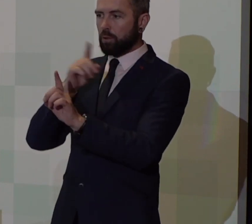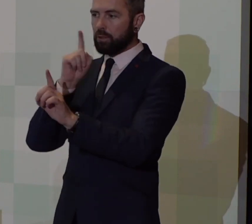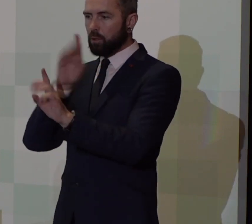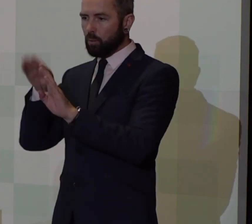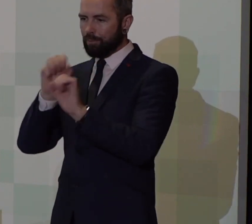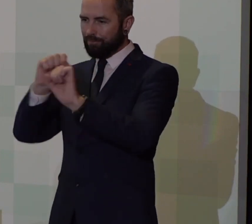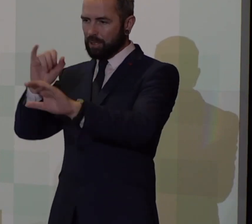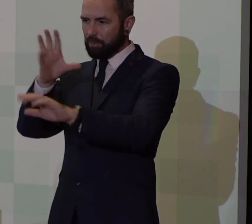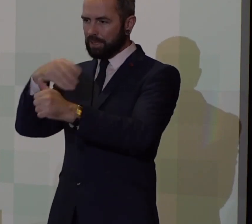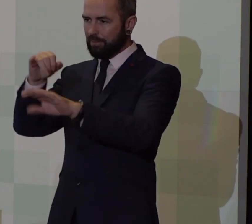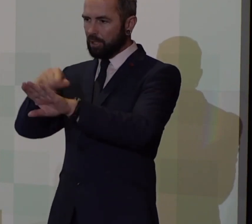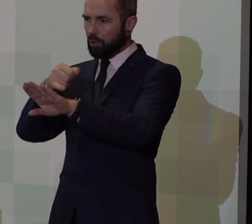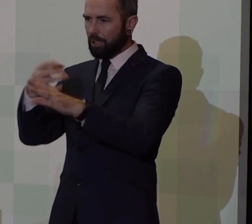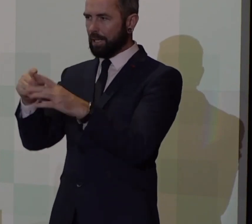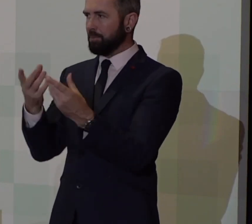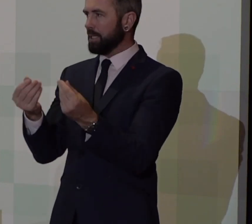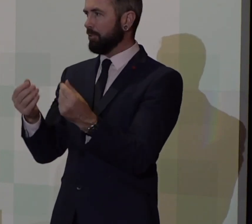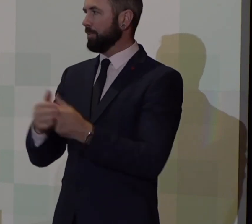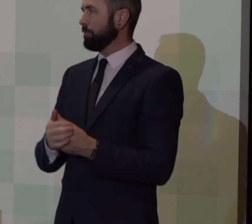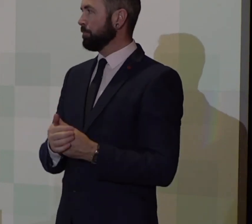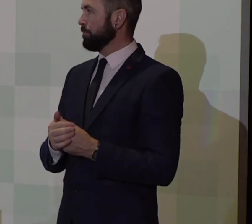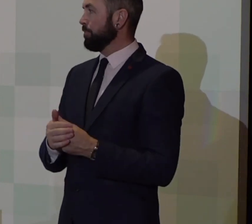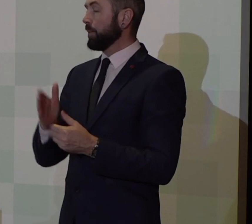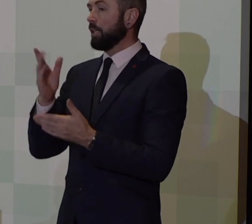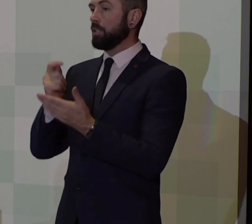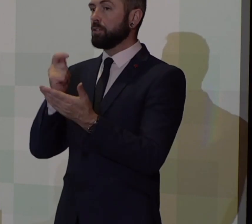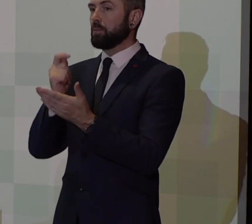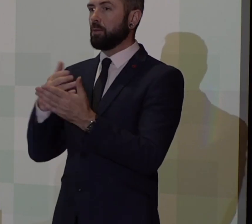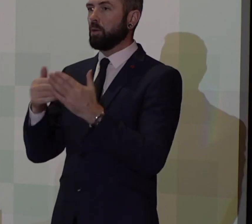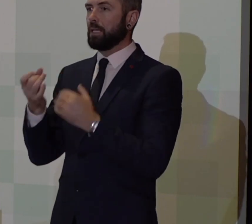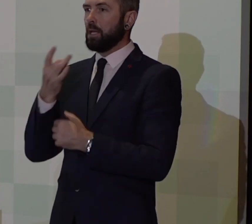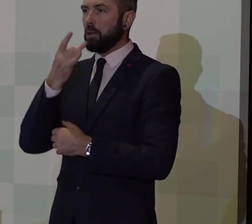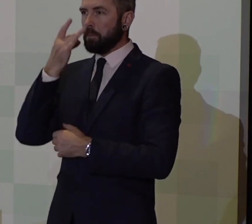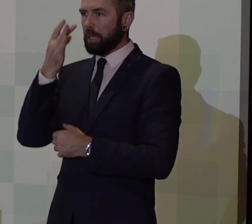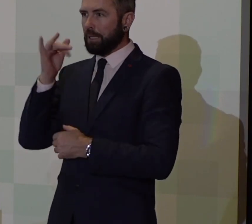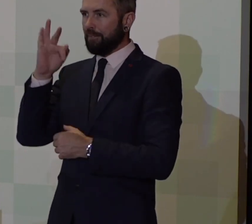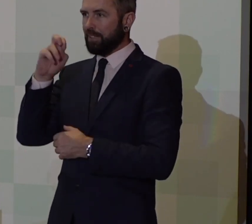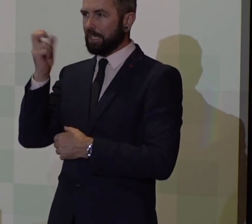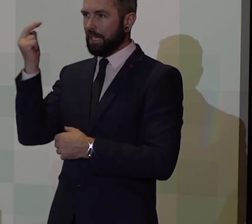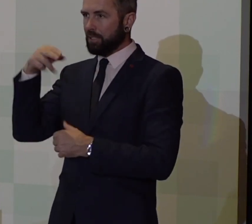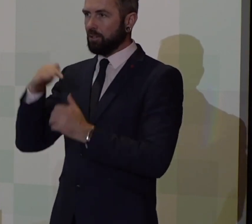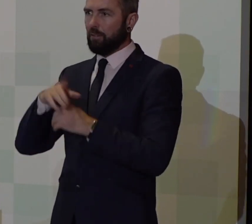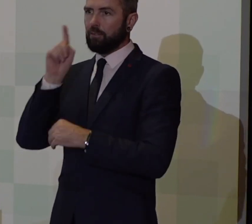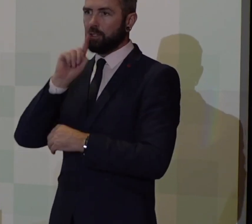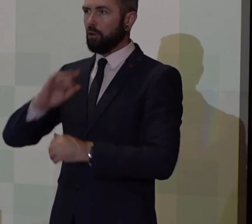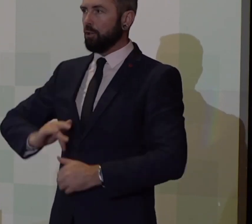fluffy things, what is called sometimes the pinkification of girlhood.